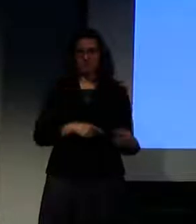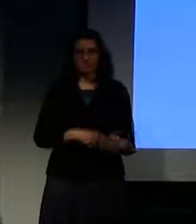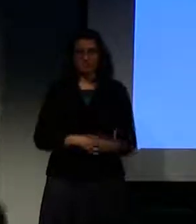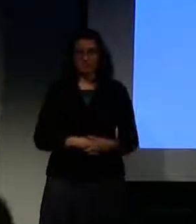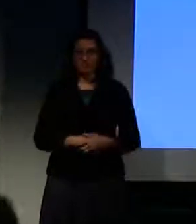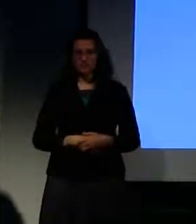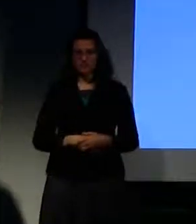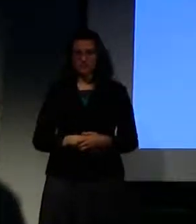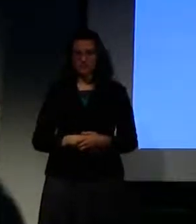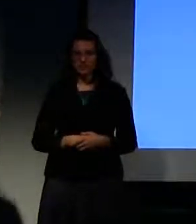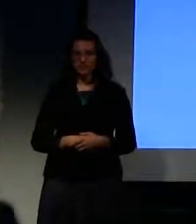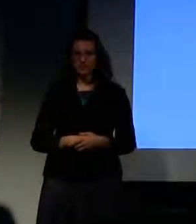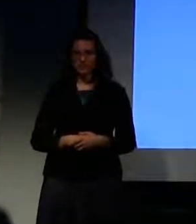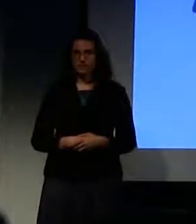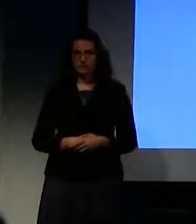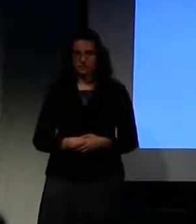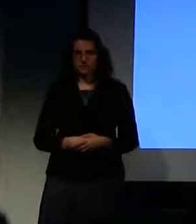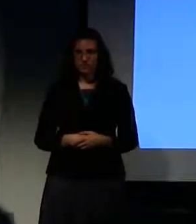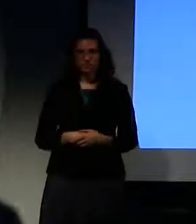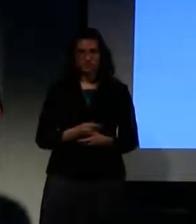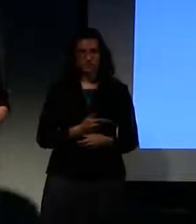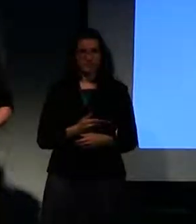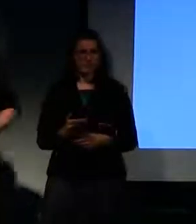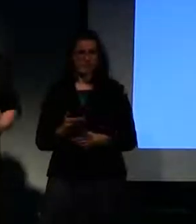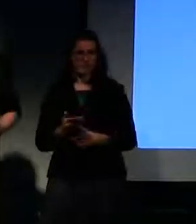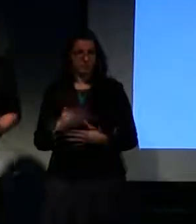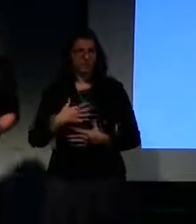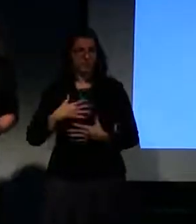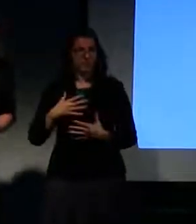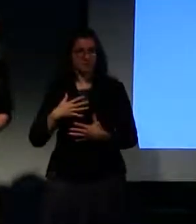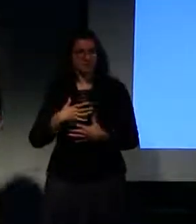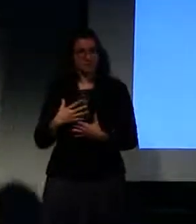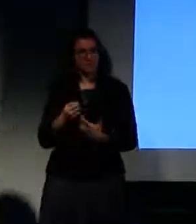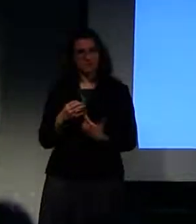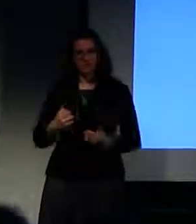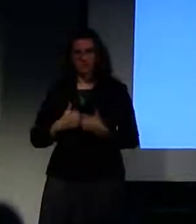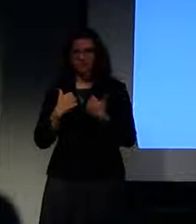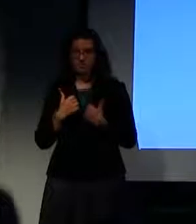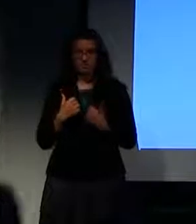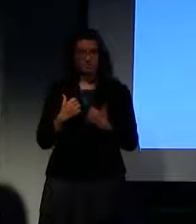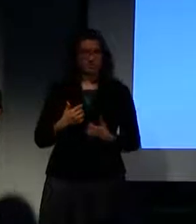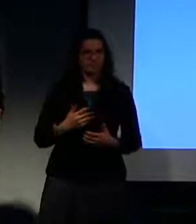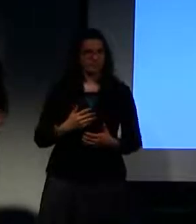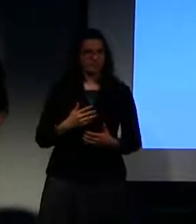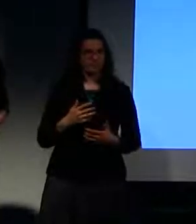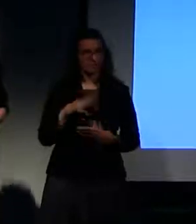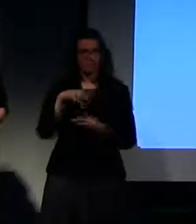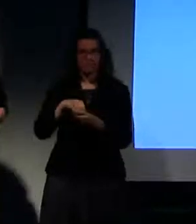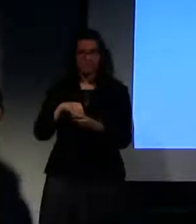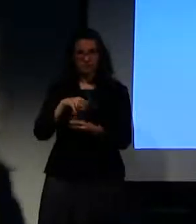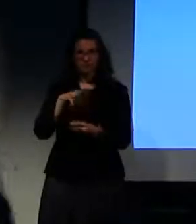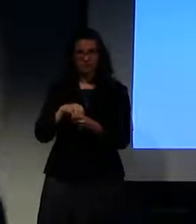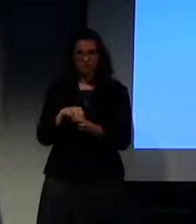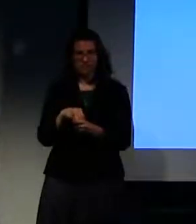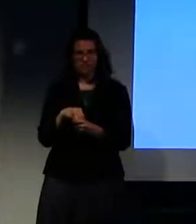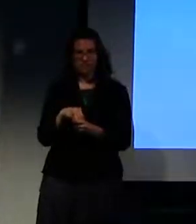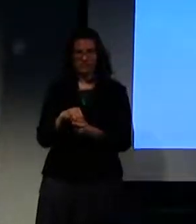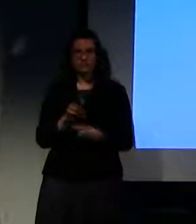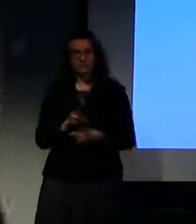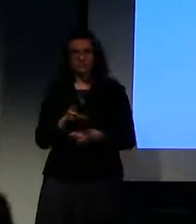no, thing, such, there, thing, poetry, such, no, poetry, there, no, such,